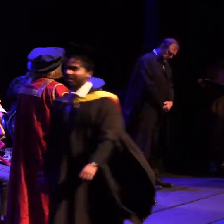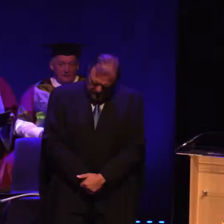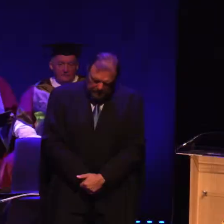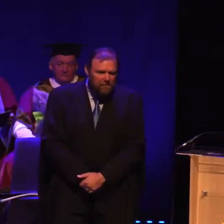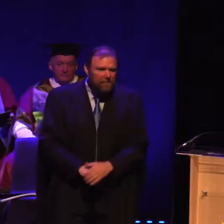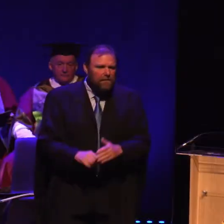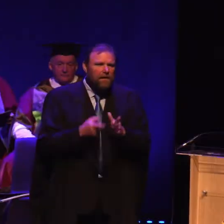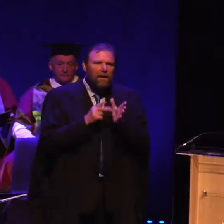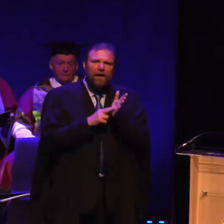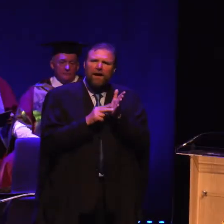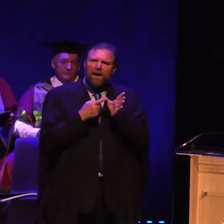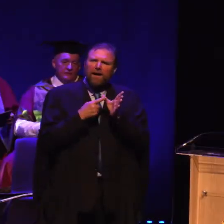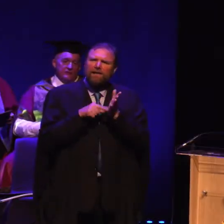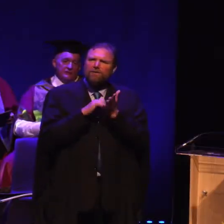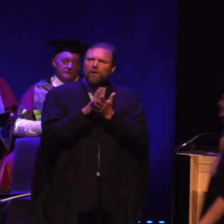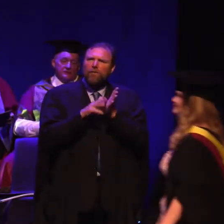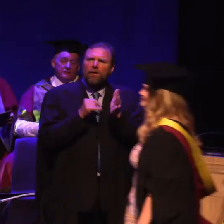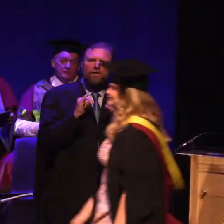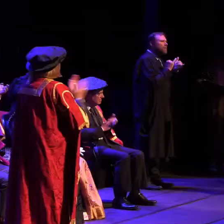Hannah Talbot.